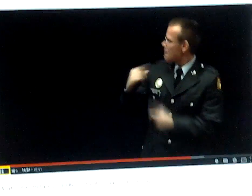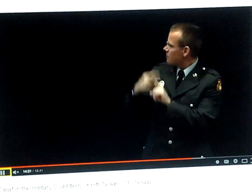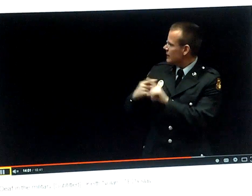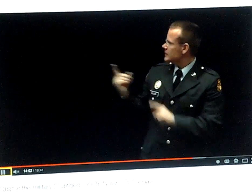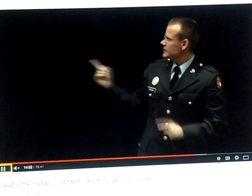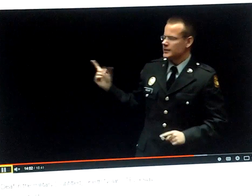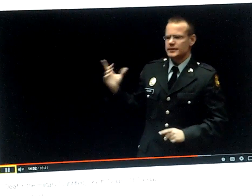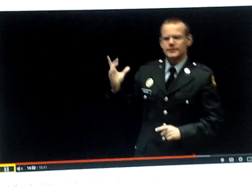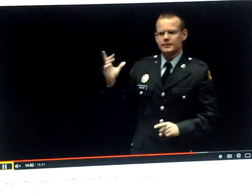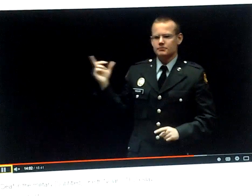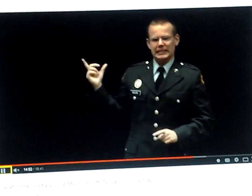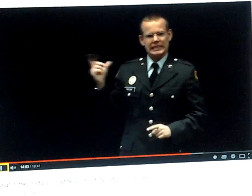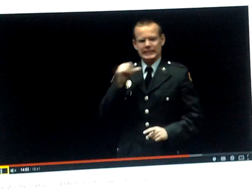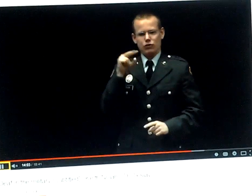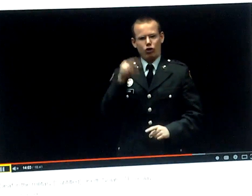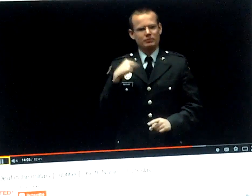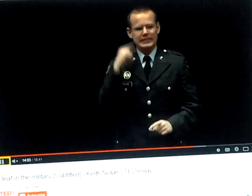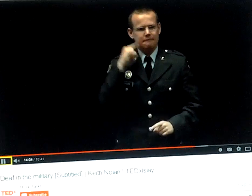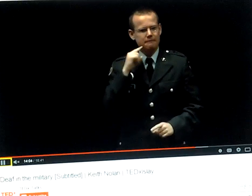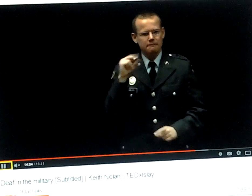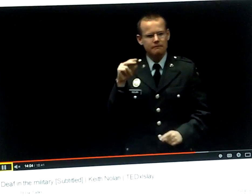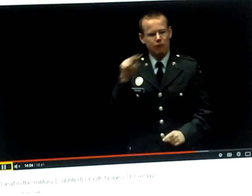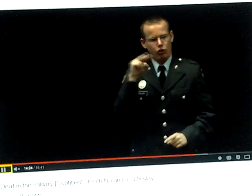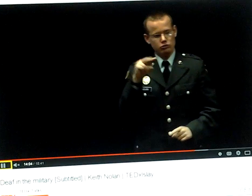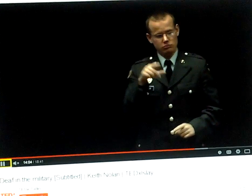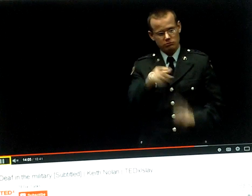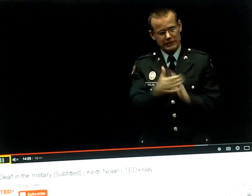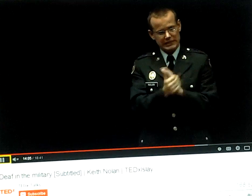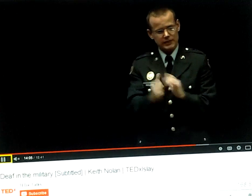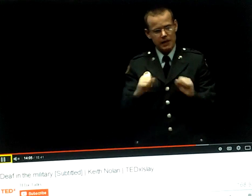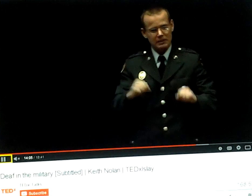Every time I saw him, he seemed real military.